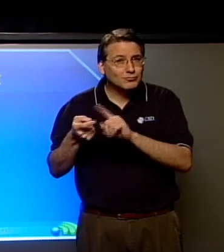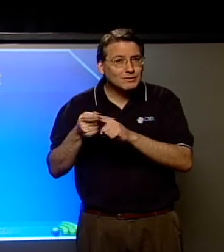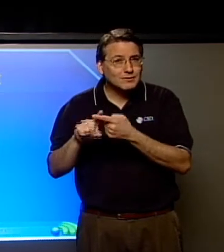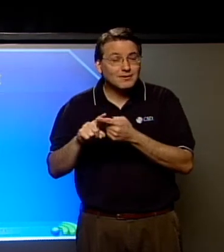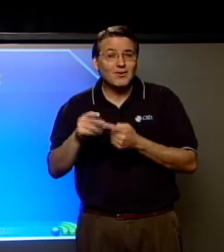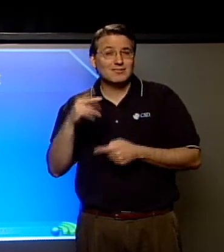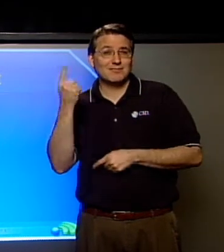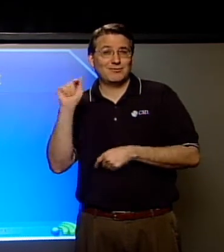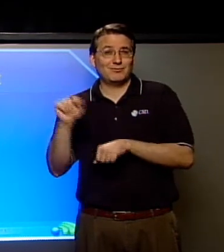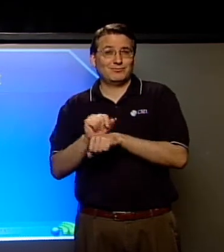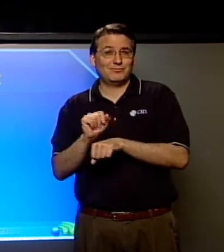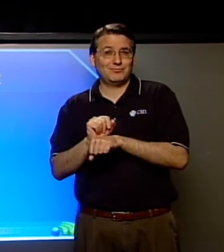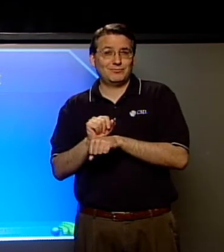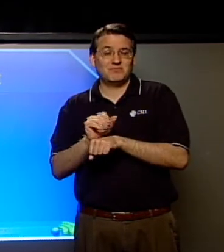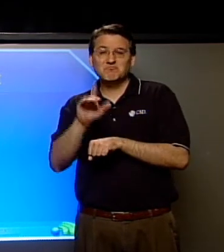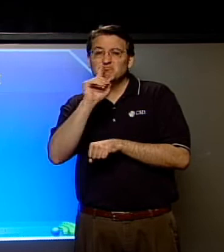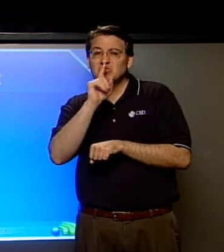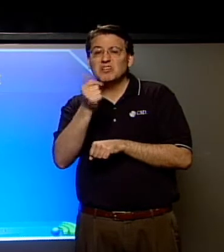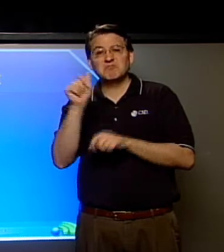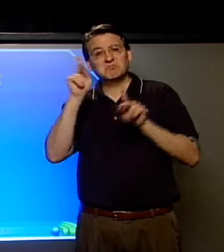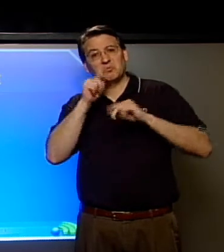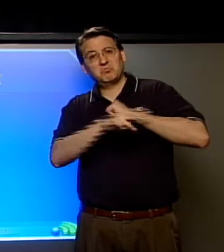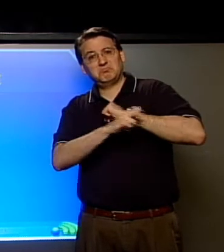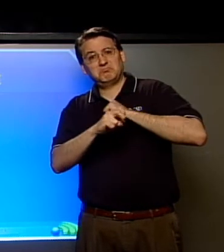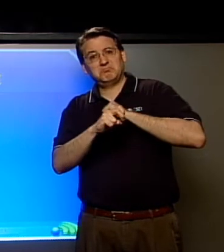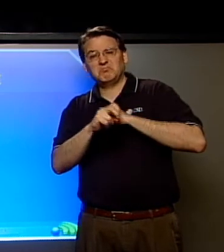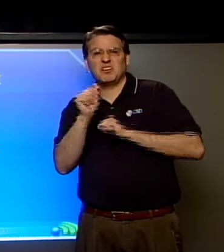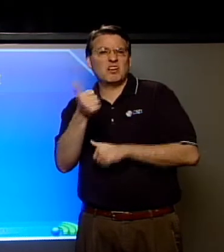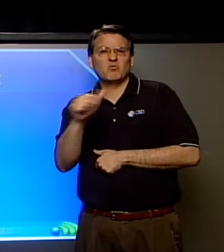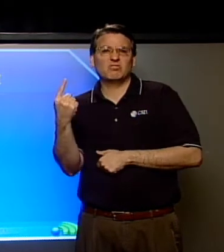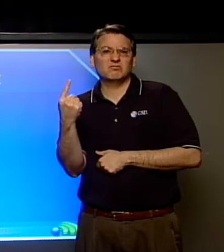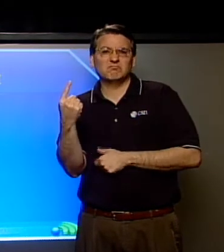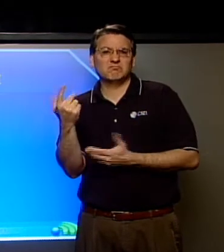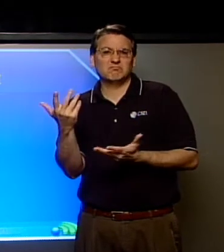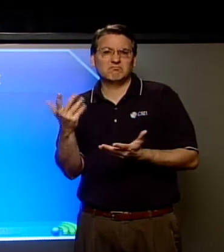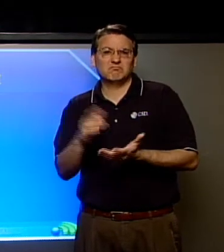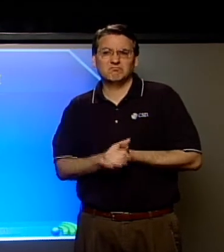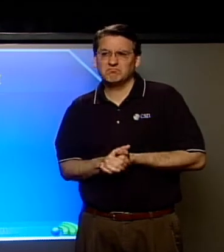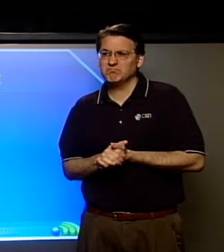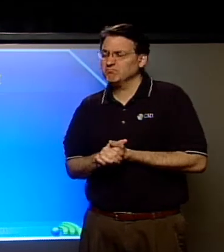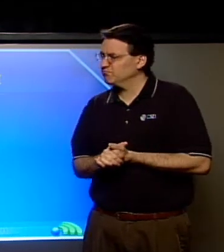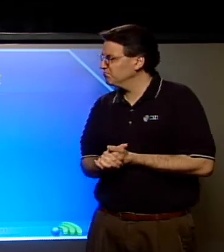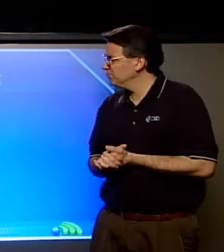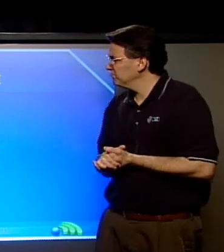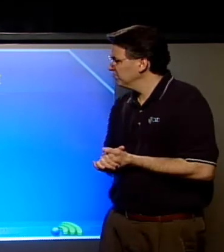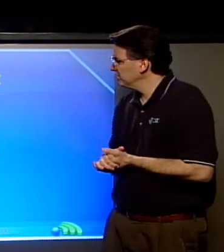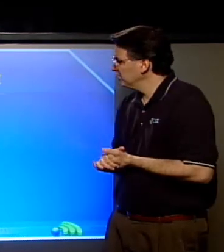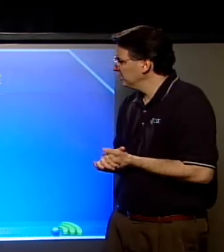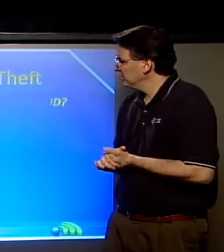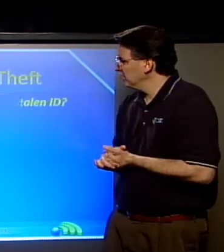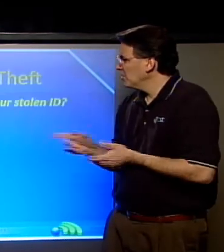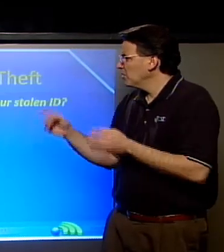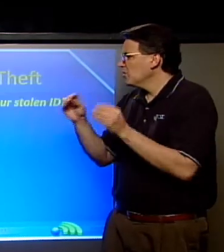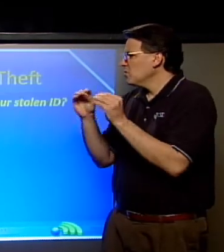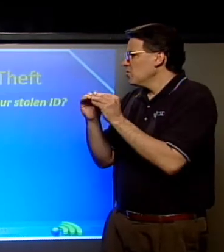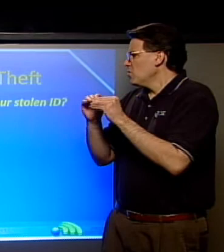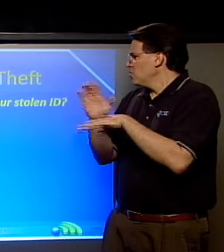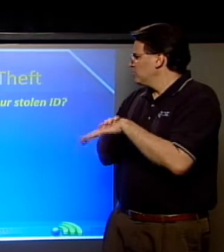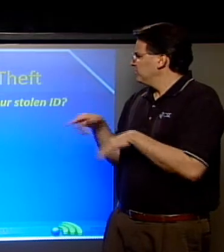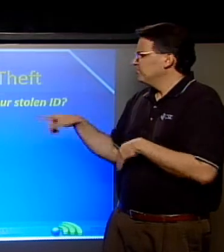using this information will protect you from identity theft. It can happen friends and family can be thieves of your identity, so you just